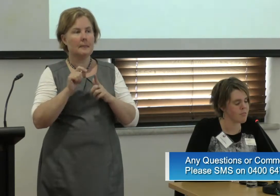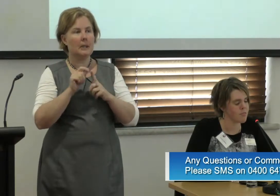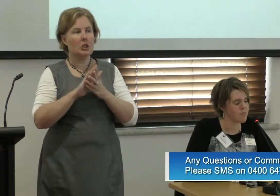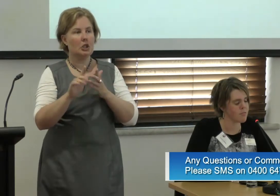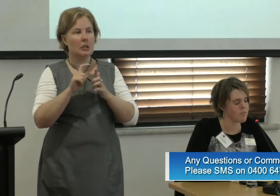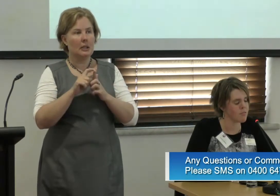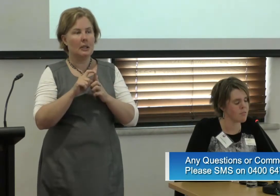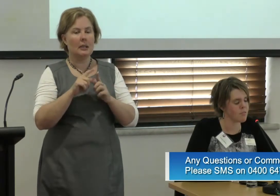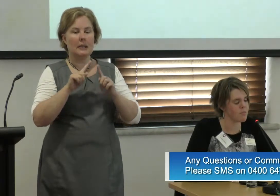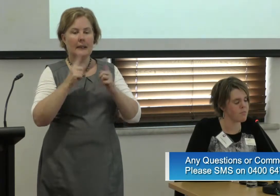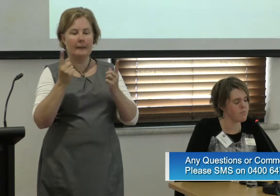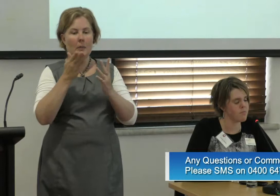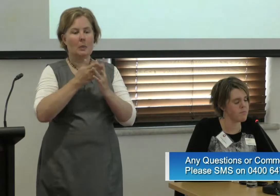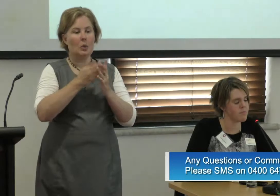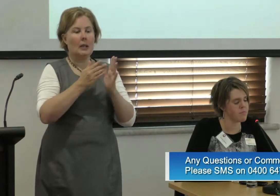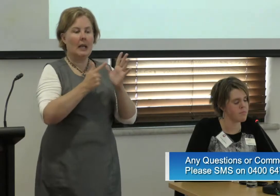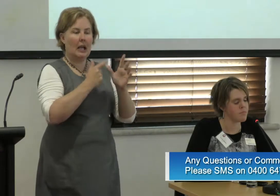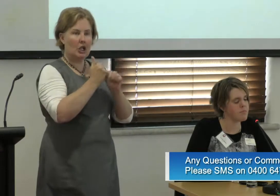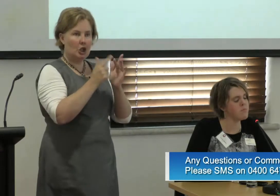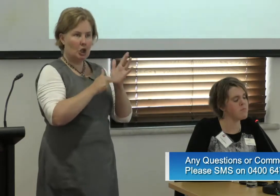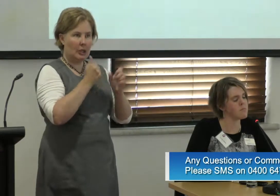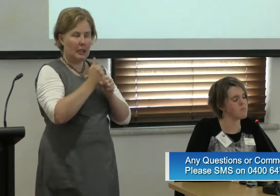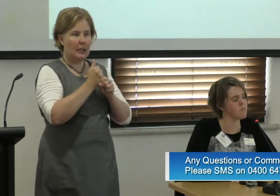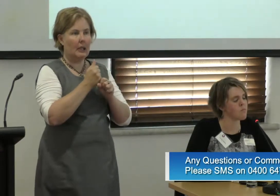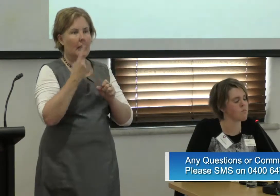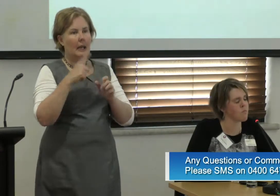between ageing and ageing with disability.